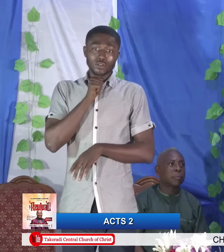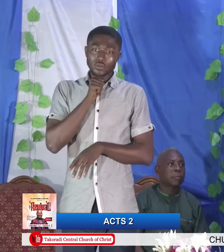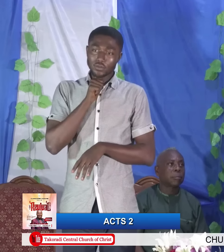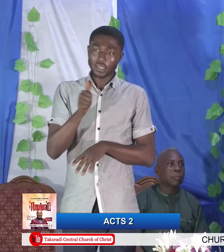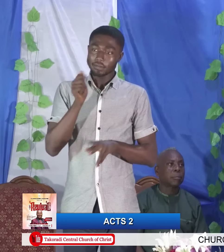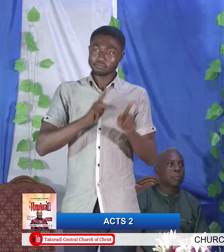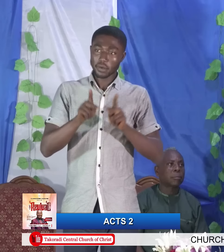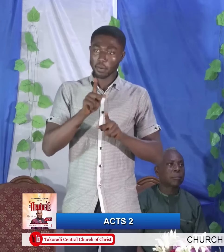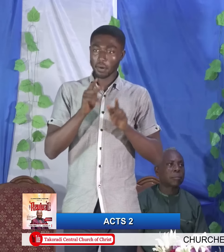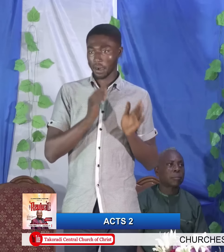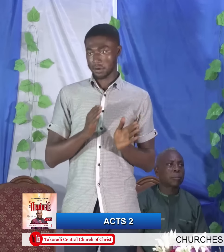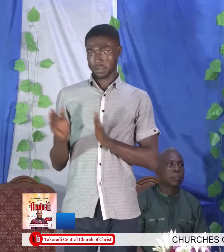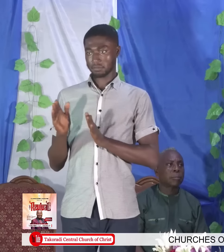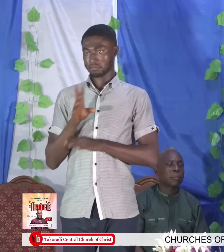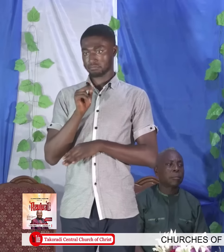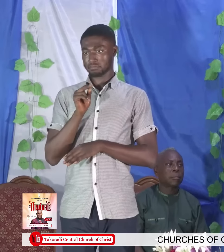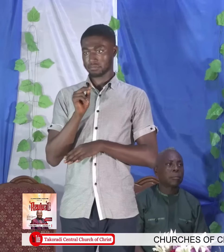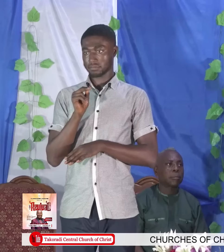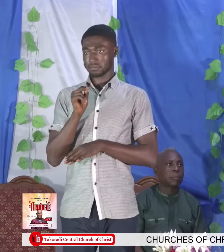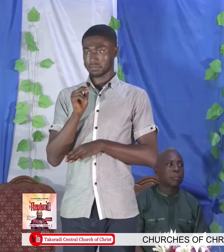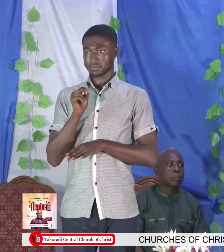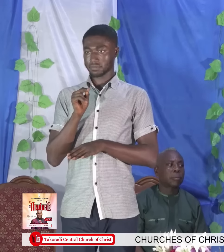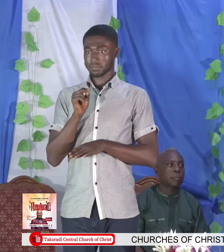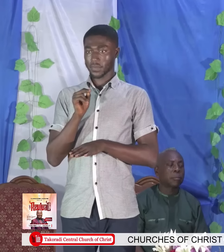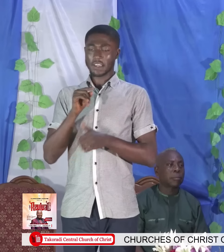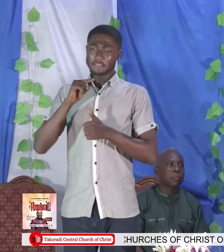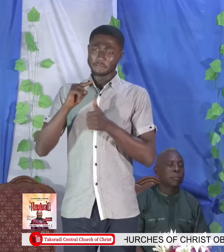no sa na te every invitation say no